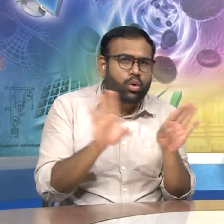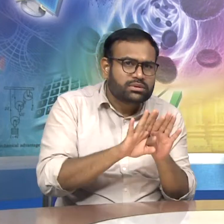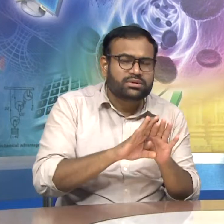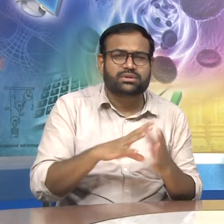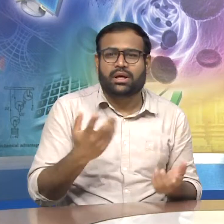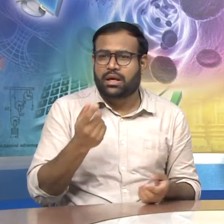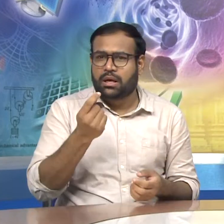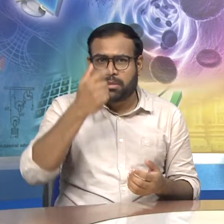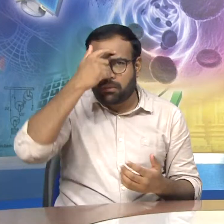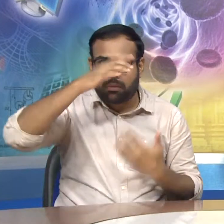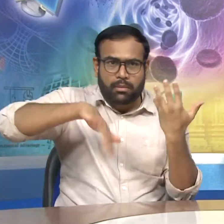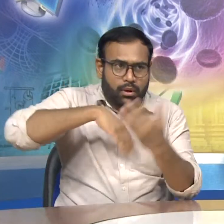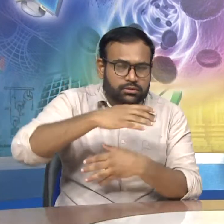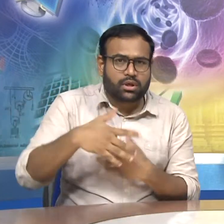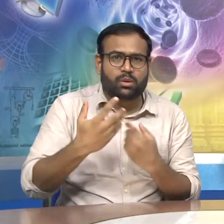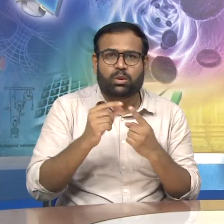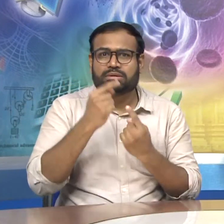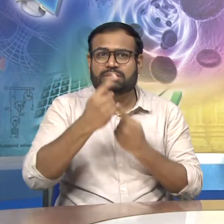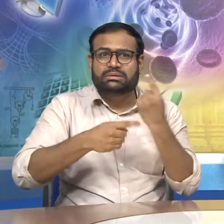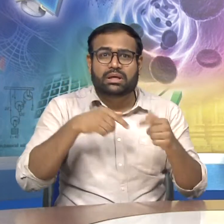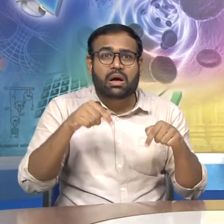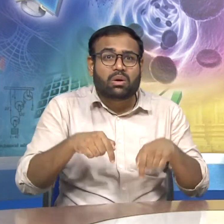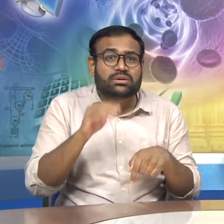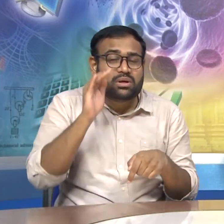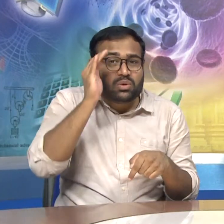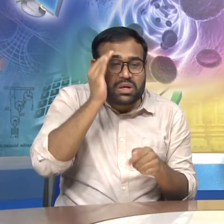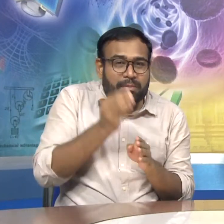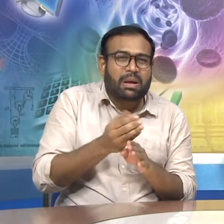interest on a regular basis.